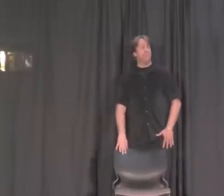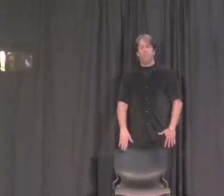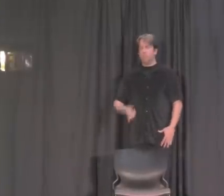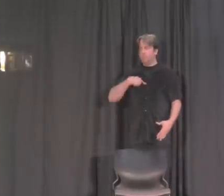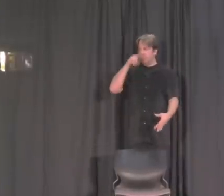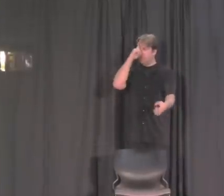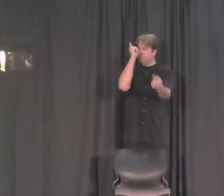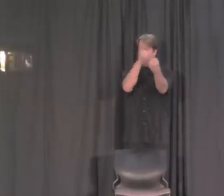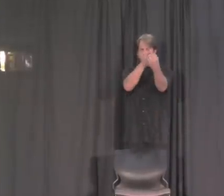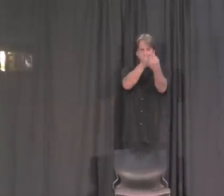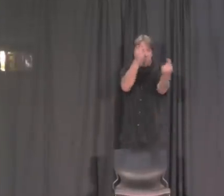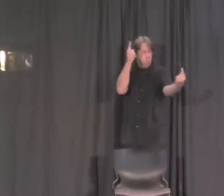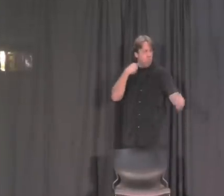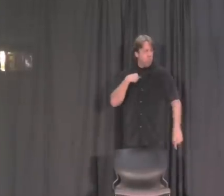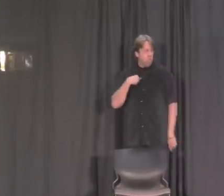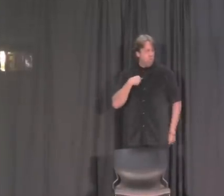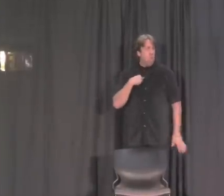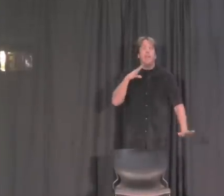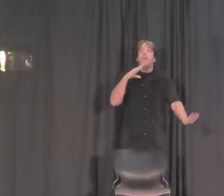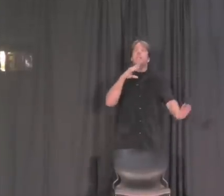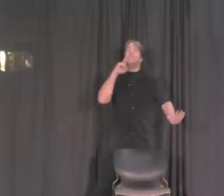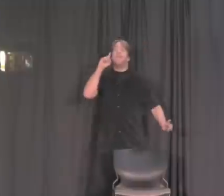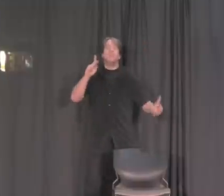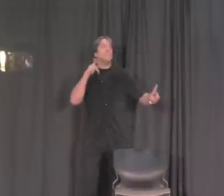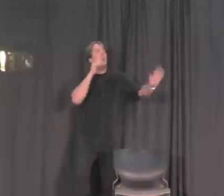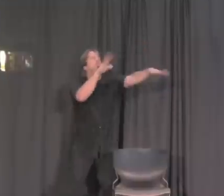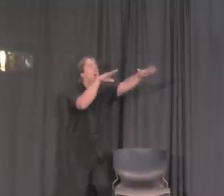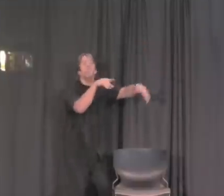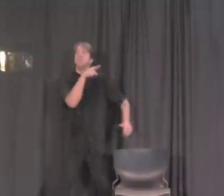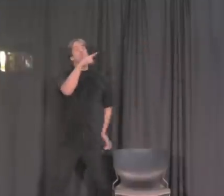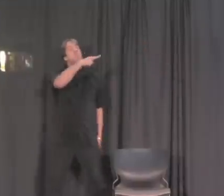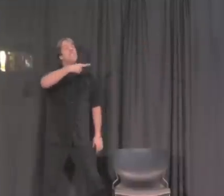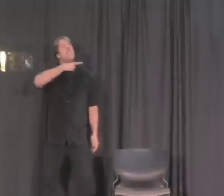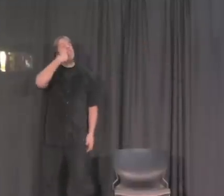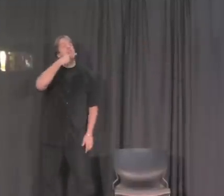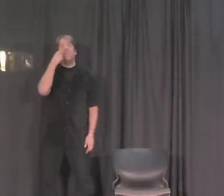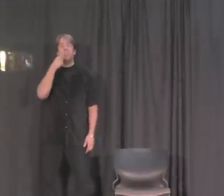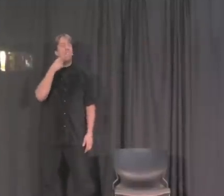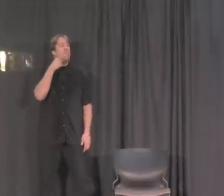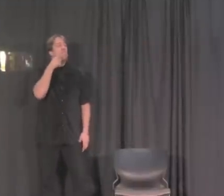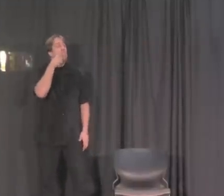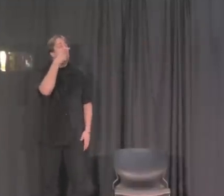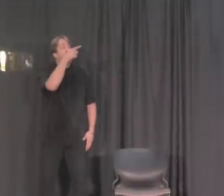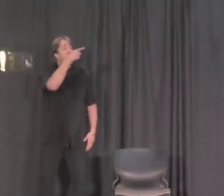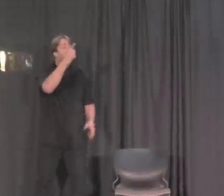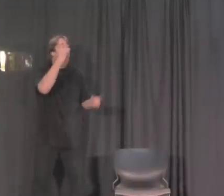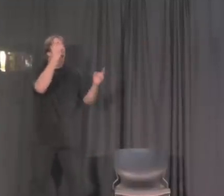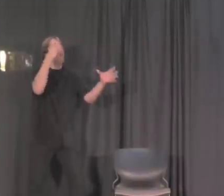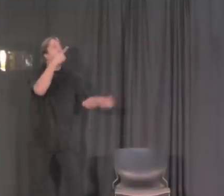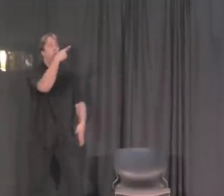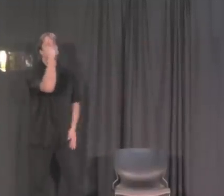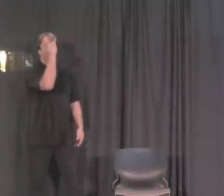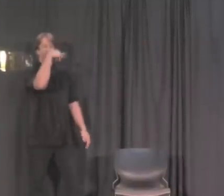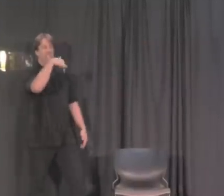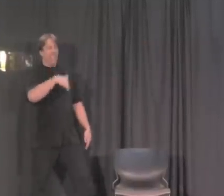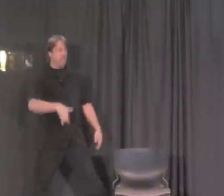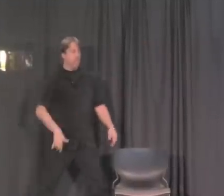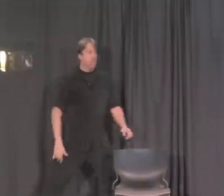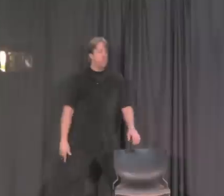around. I strongly disagree. People always tell me, "Well, hearing people, you are all awful drivers.